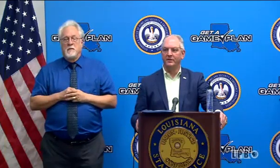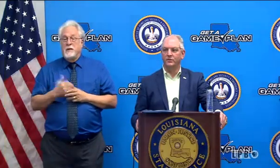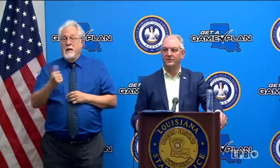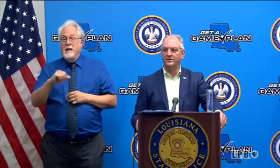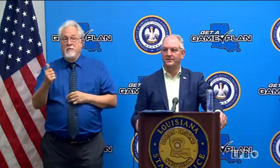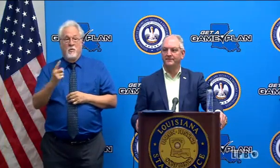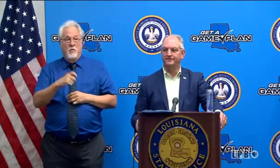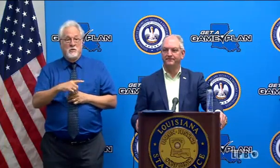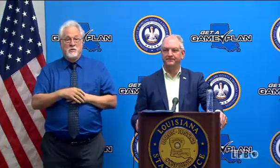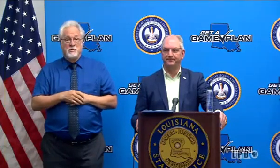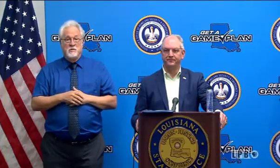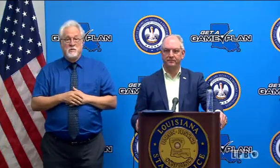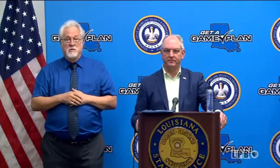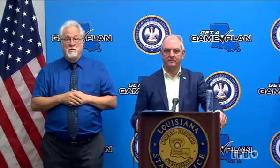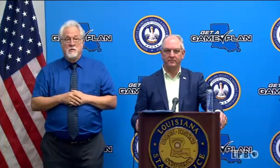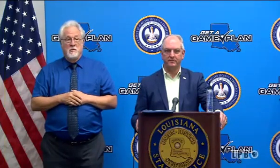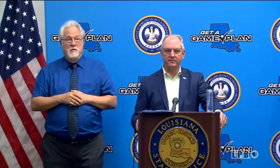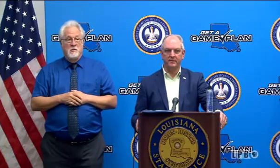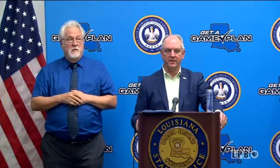Any other questions?